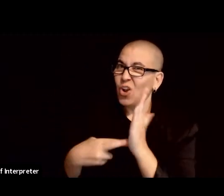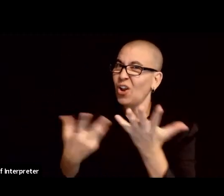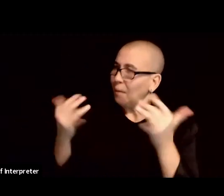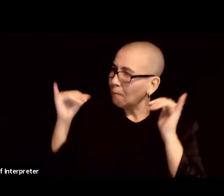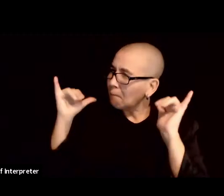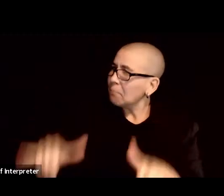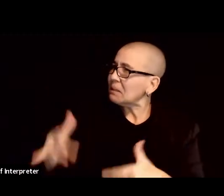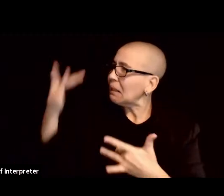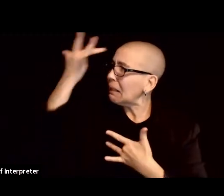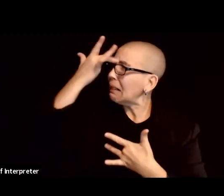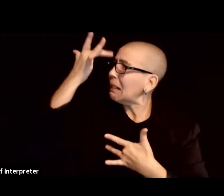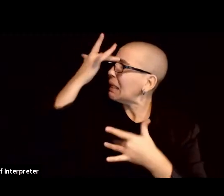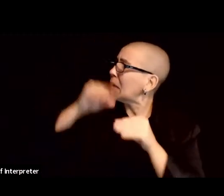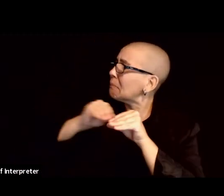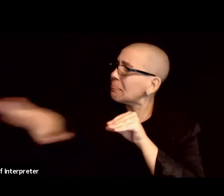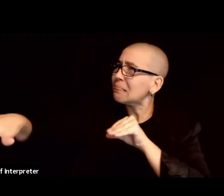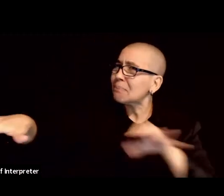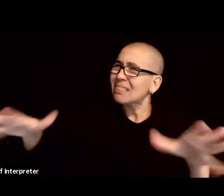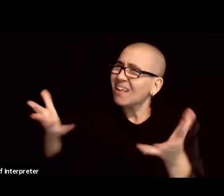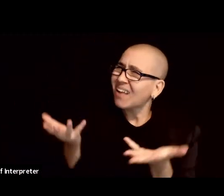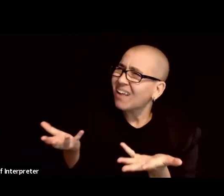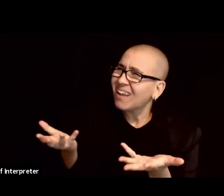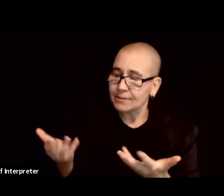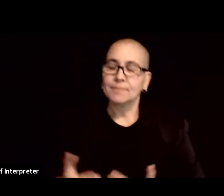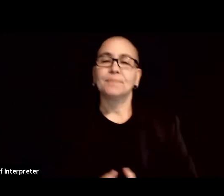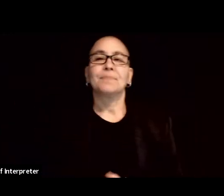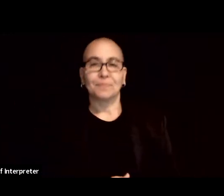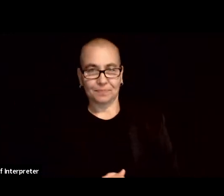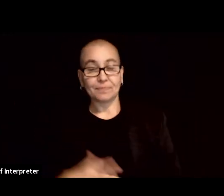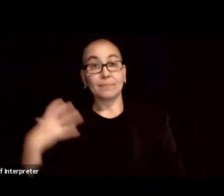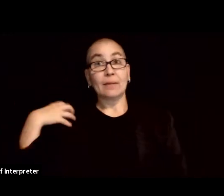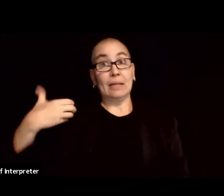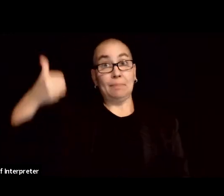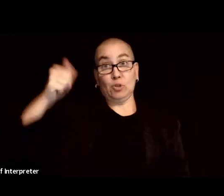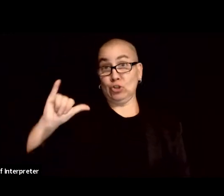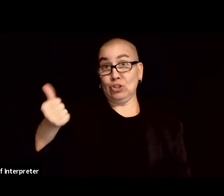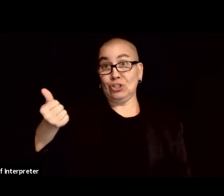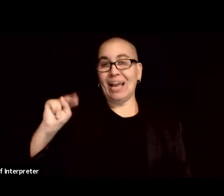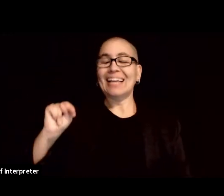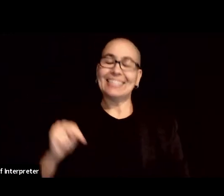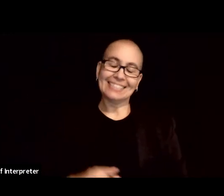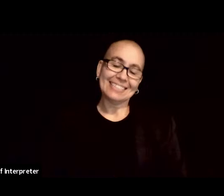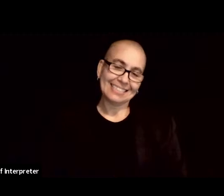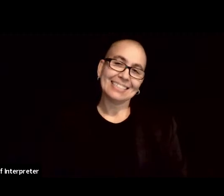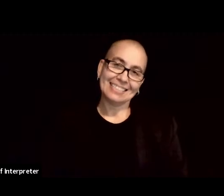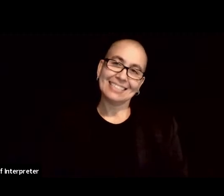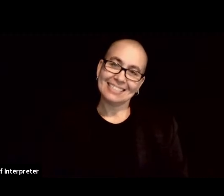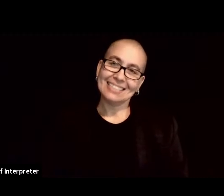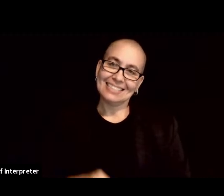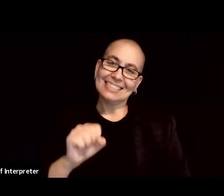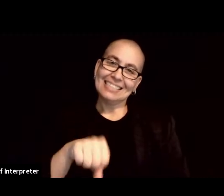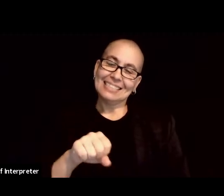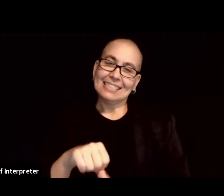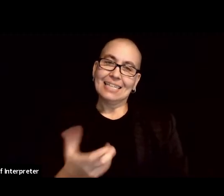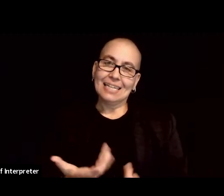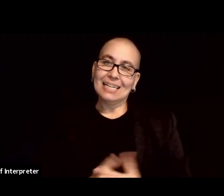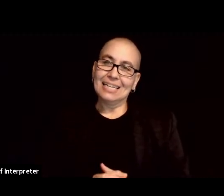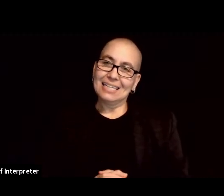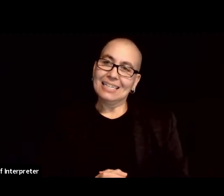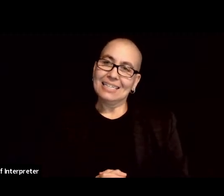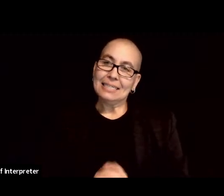Very good questions. This is Commissioner Malcolm. I think in general, certainly there have been some events that we know